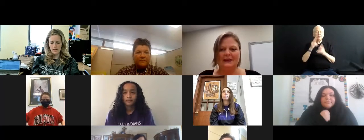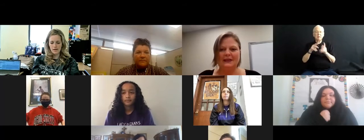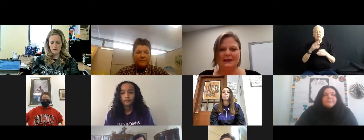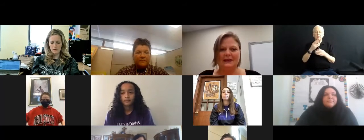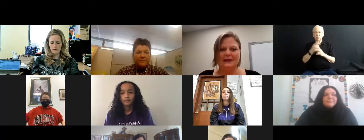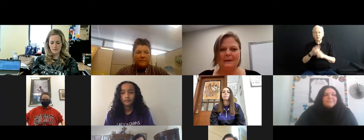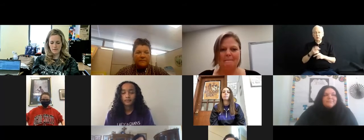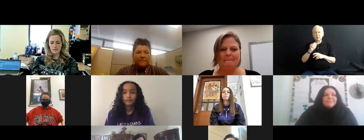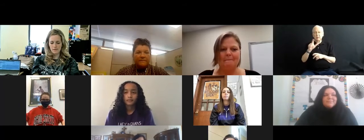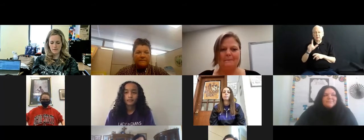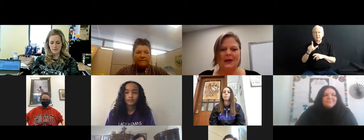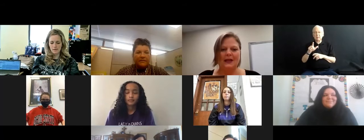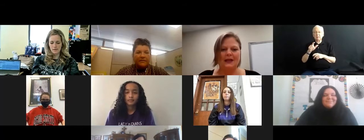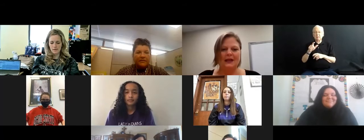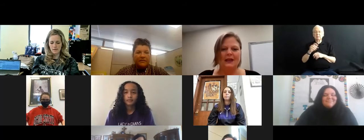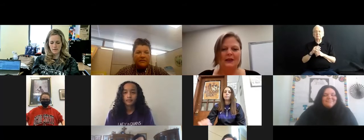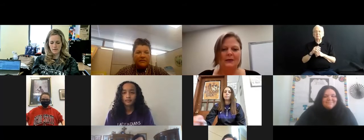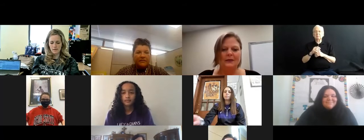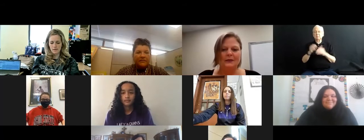Kayla,